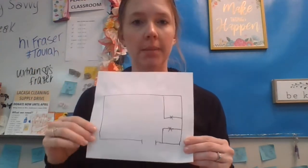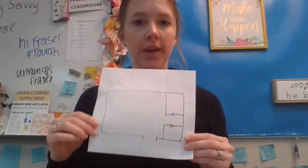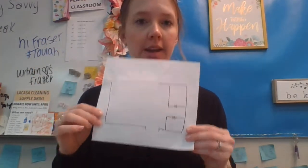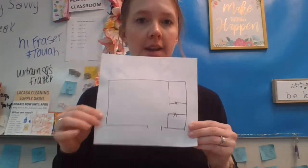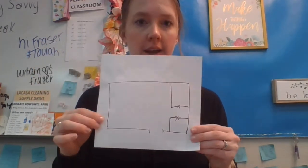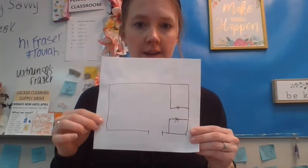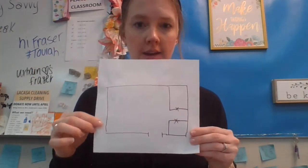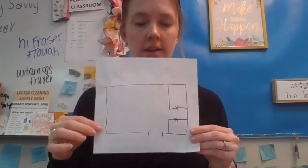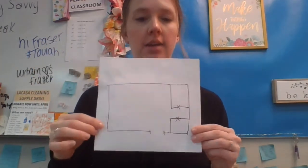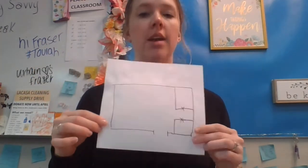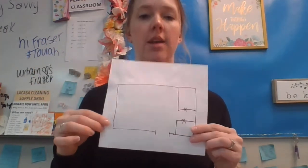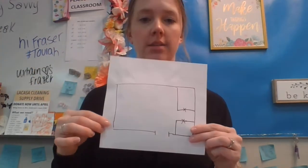by connected is